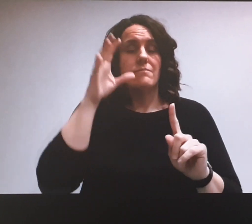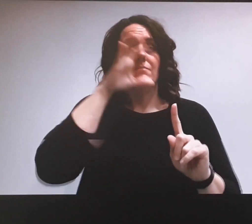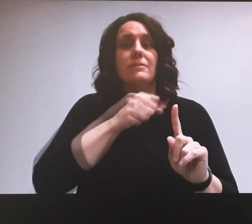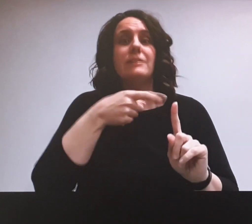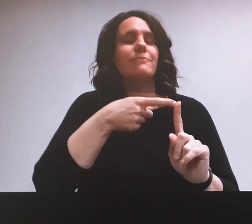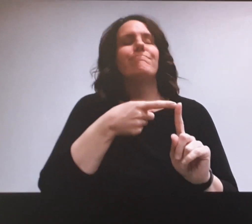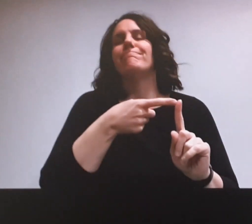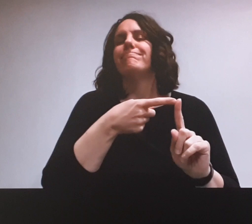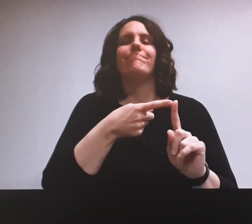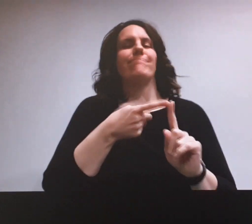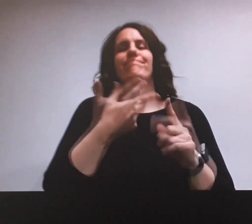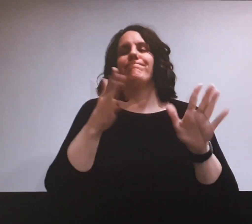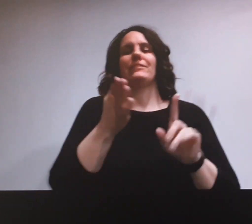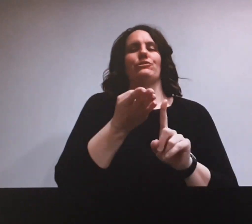If you miss the deadline,